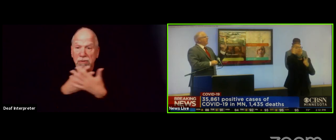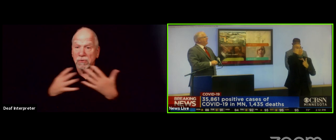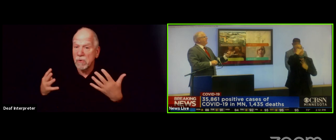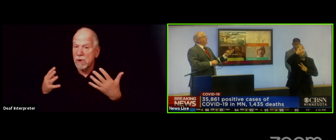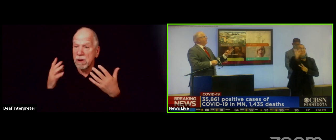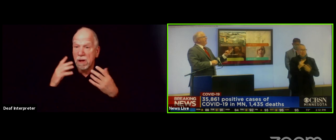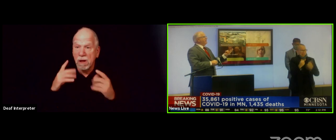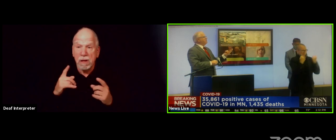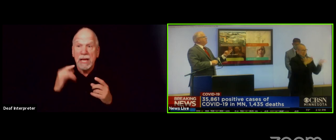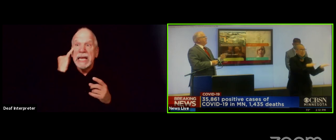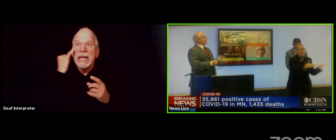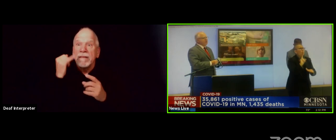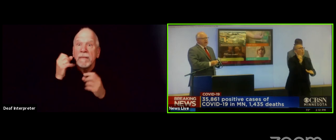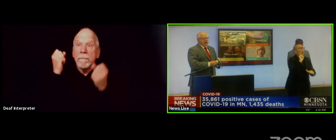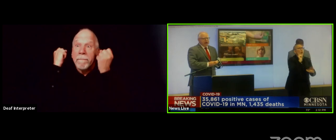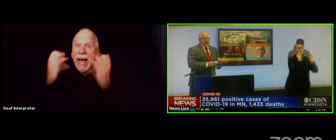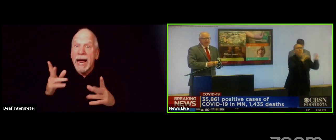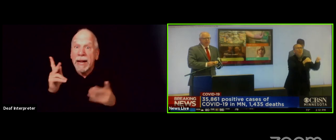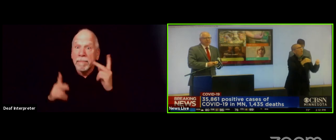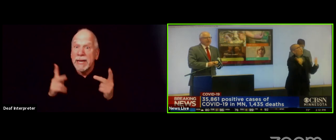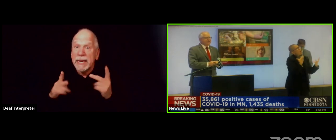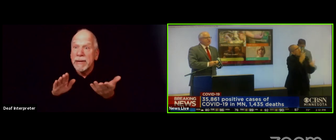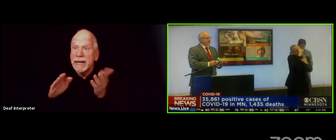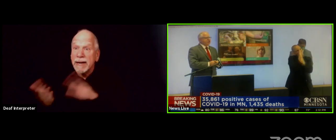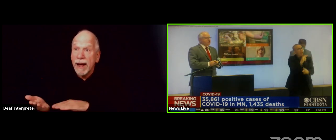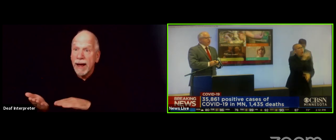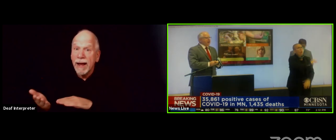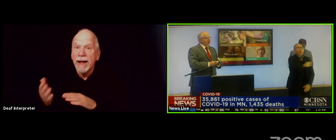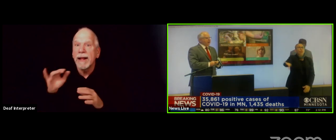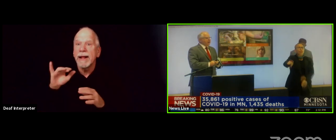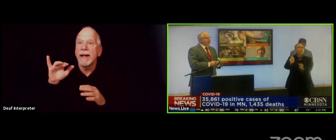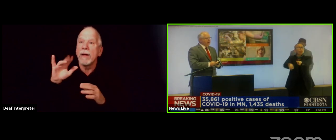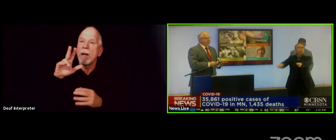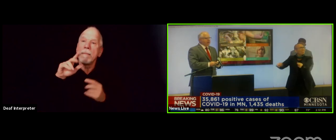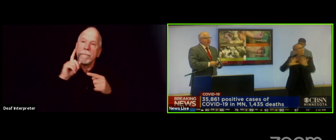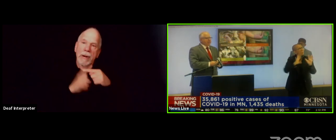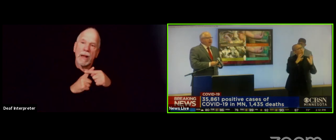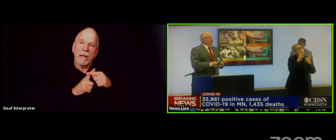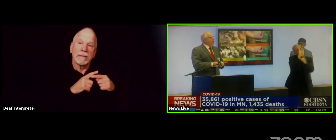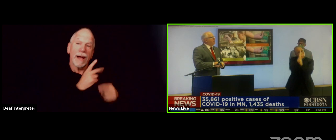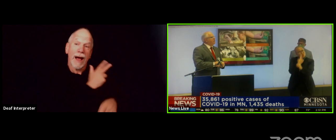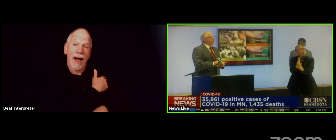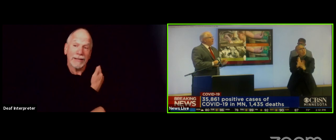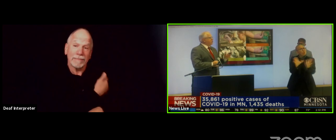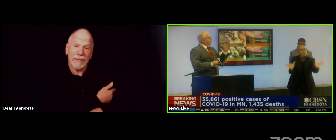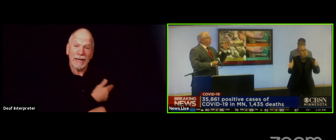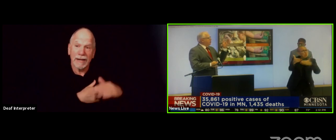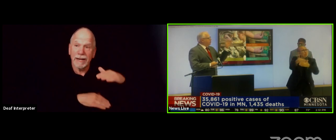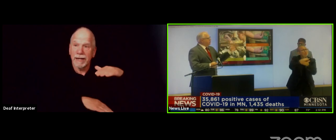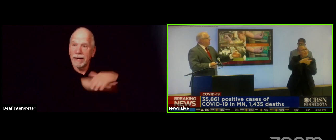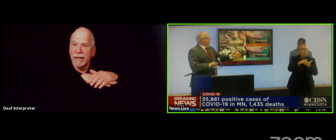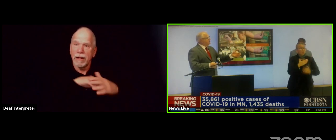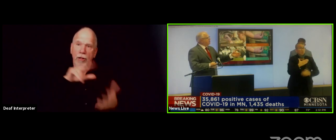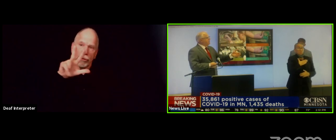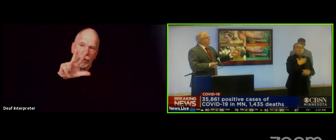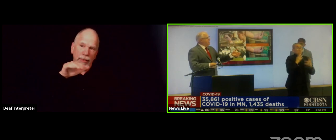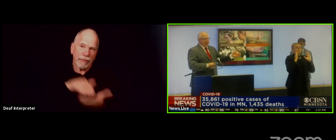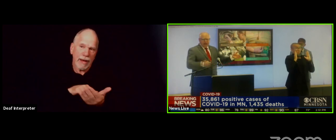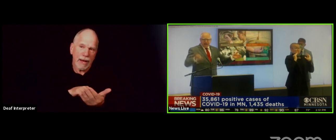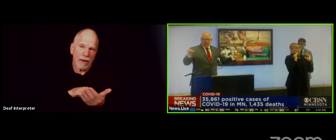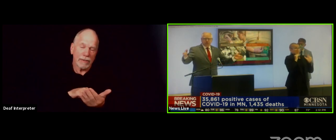and a dignity of life perspective, we made the decision to do that. And my hope is, and I told them at the long-term care